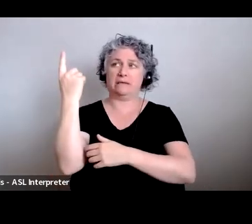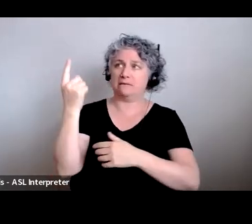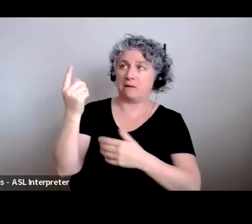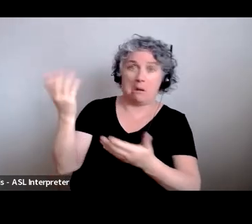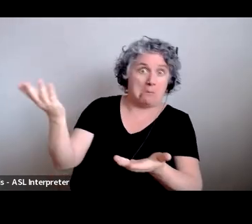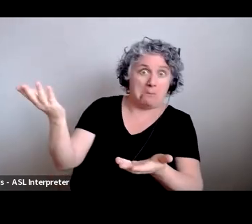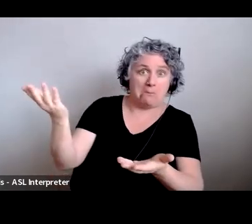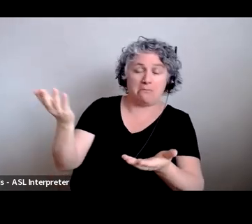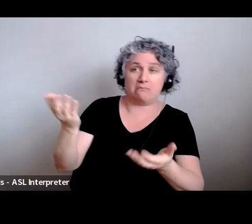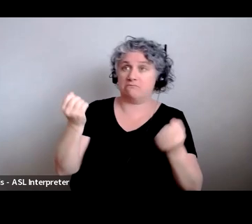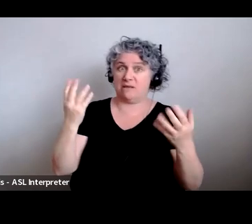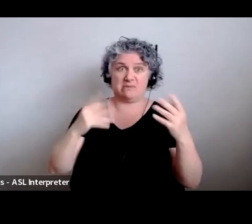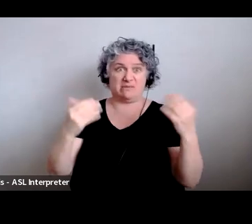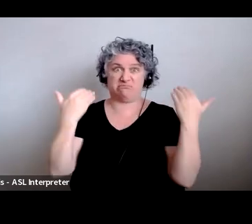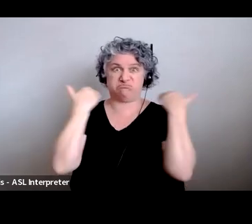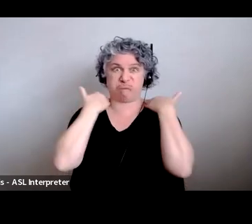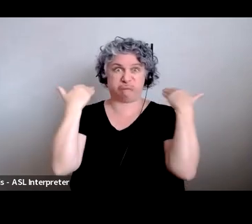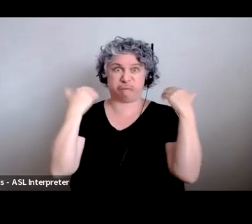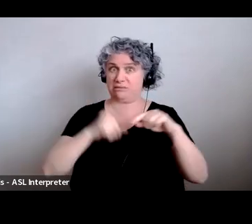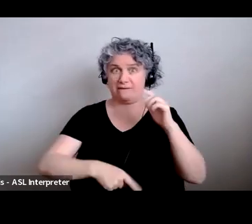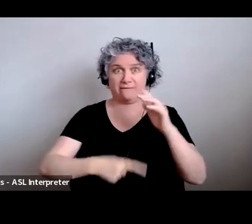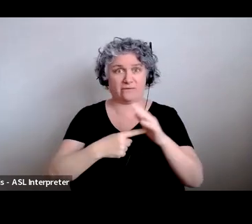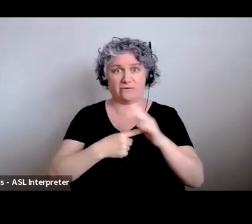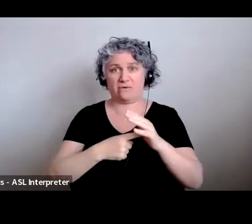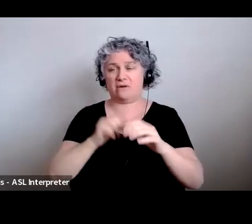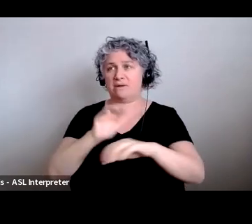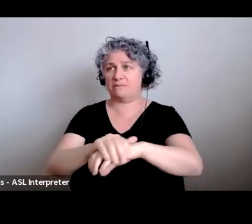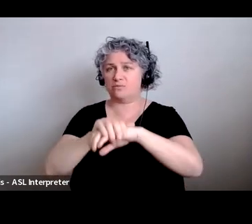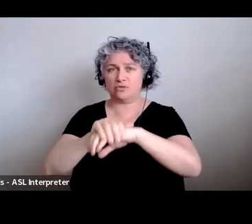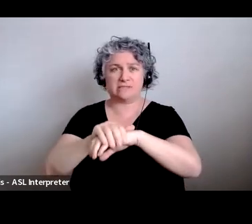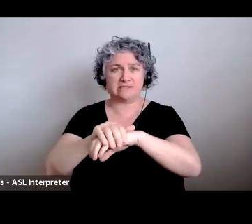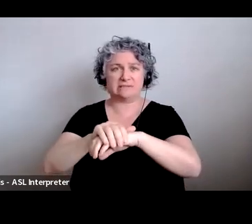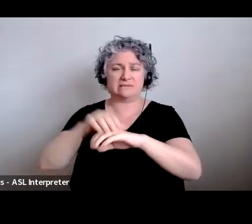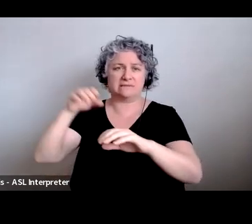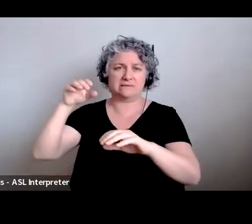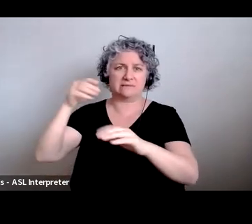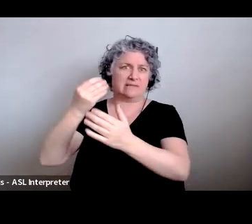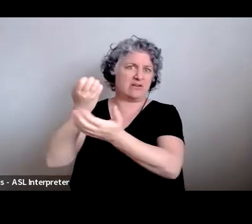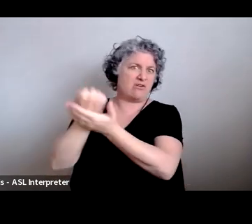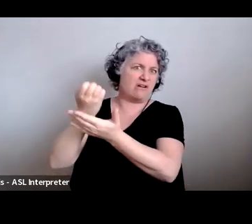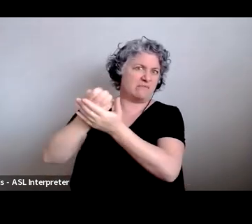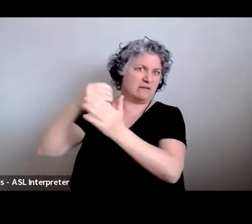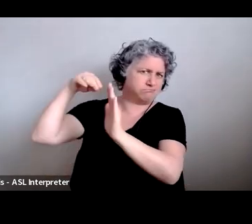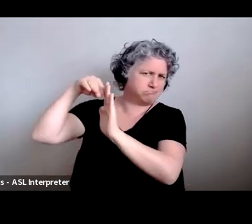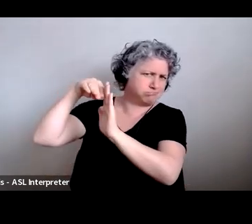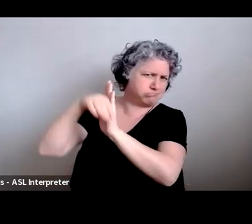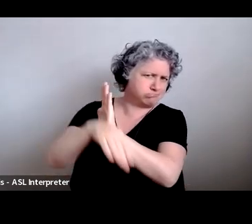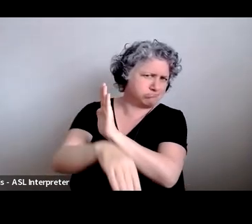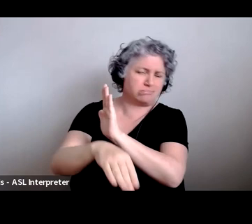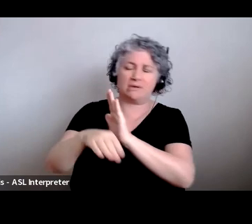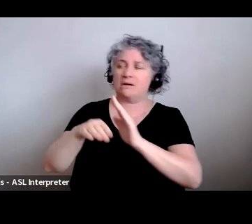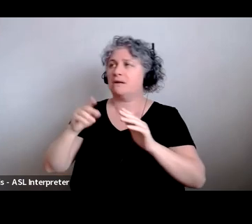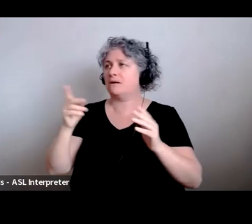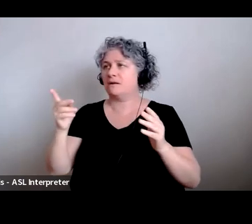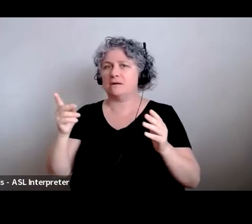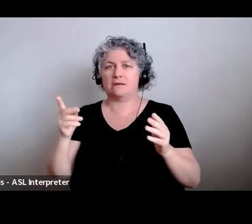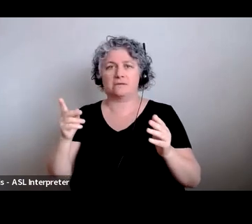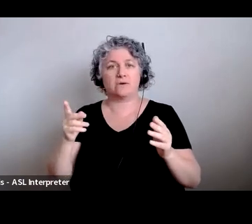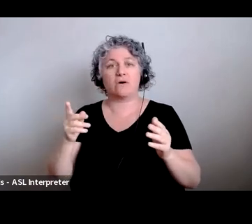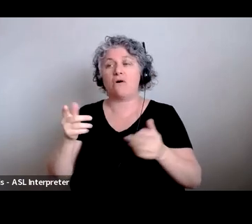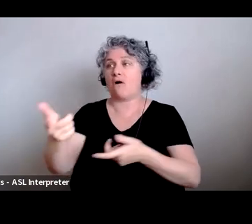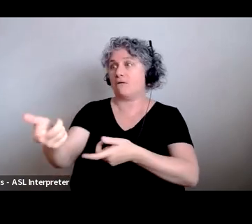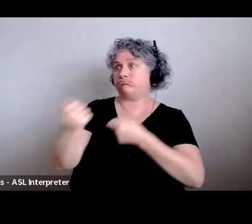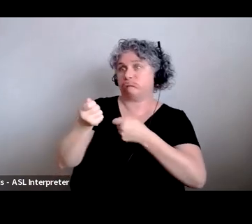Because a lot of people were broke. It was you know, when the Britain was really was sinking, and that brought in people who might